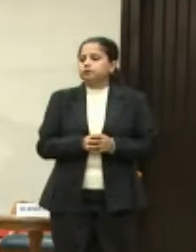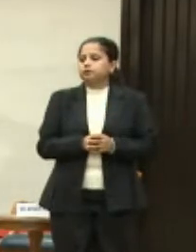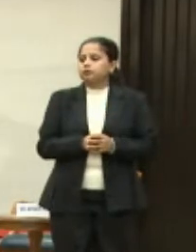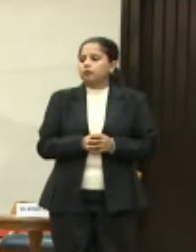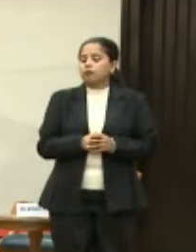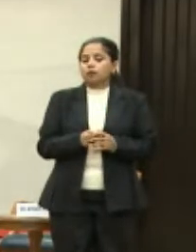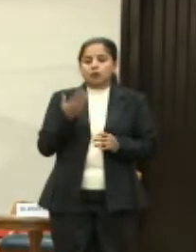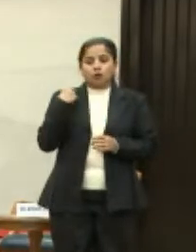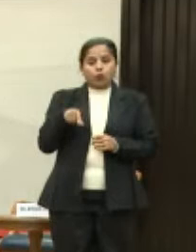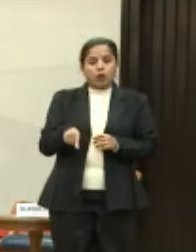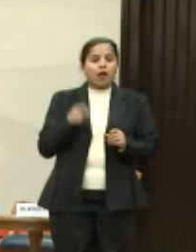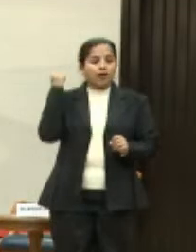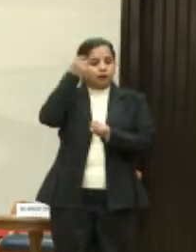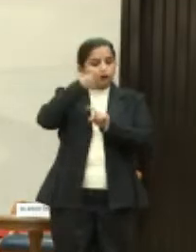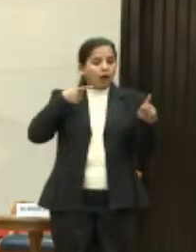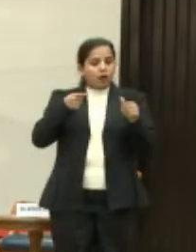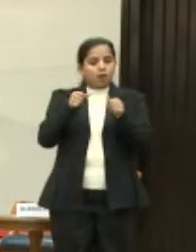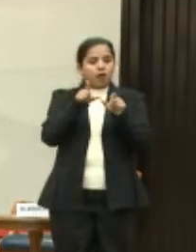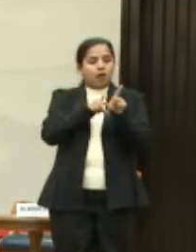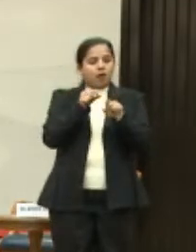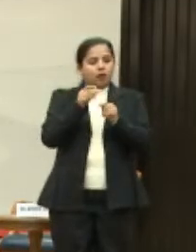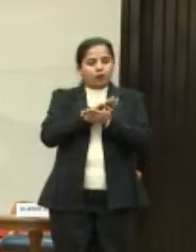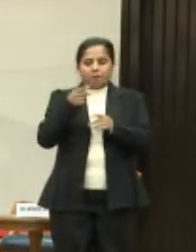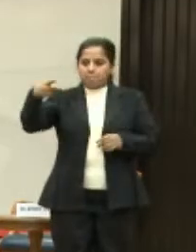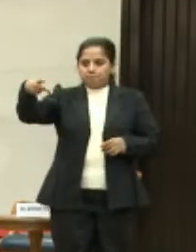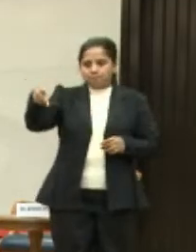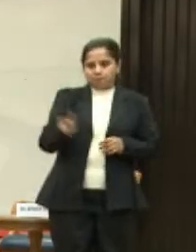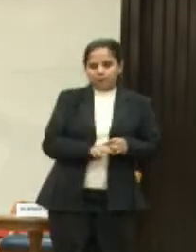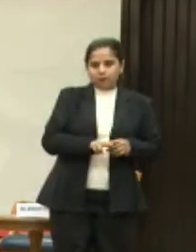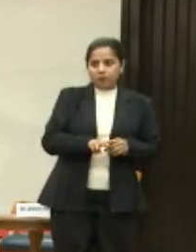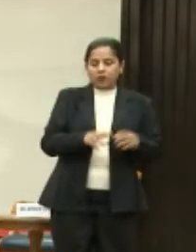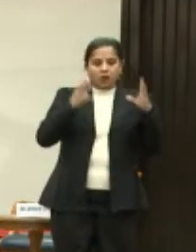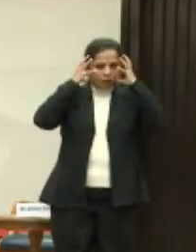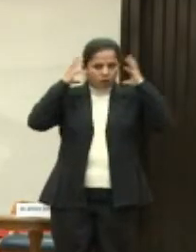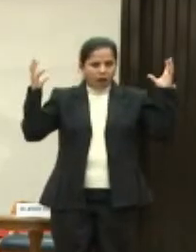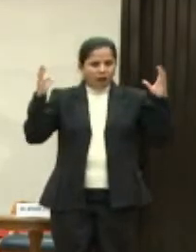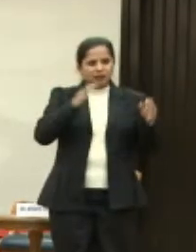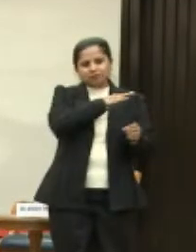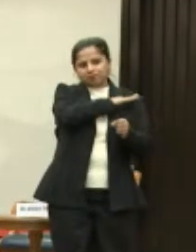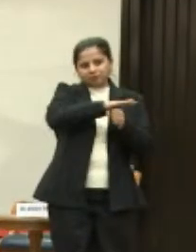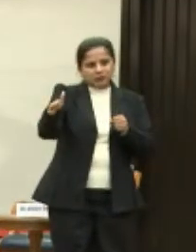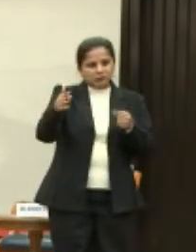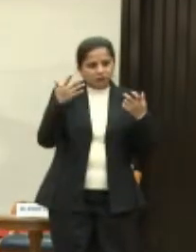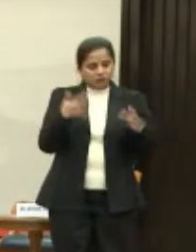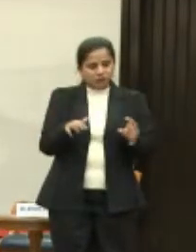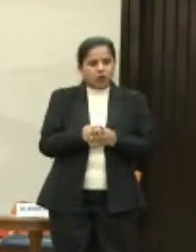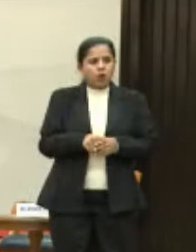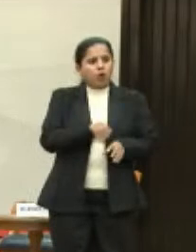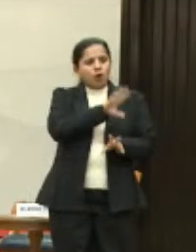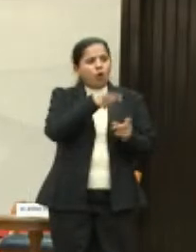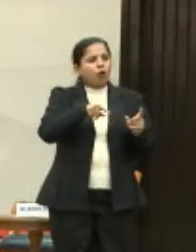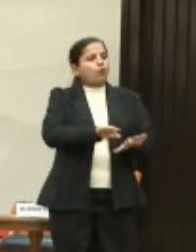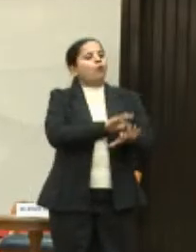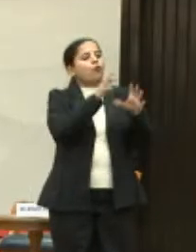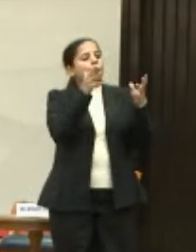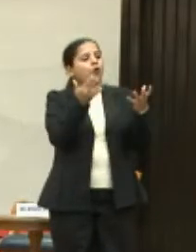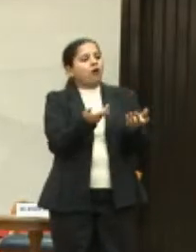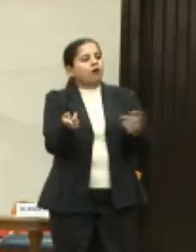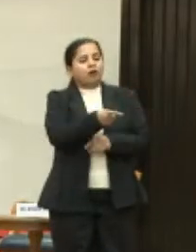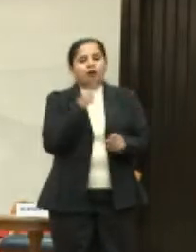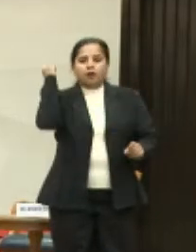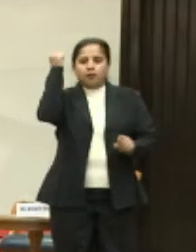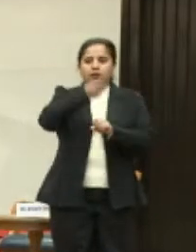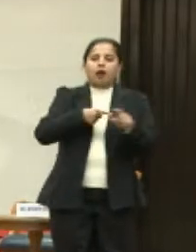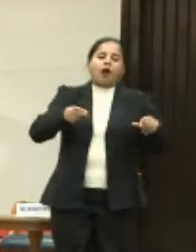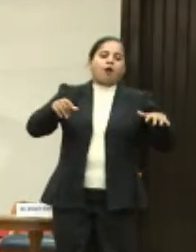King Rama is back in Ayodhya. Ravana has been killed. All is well with the world. There is Rama